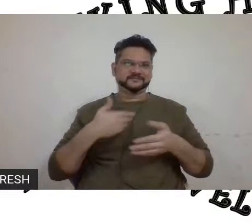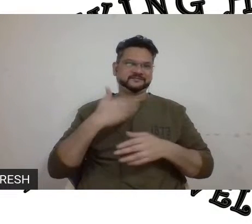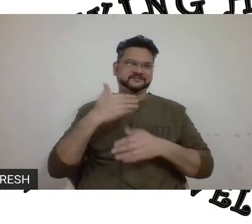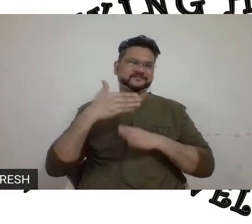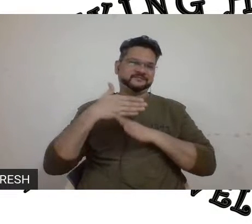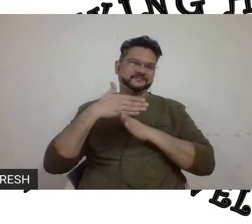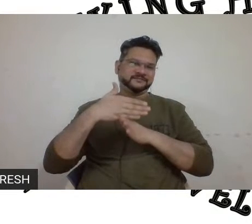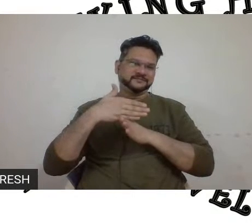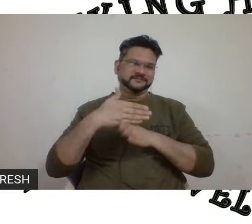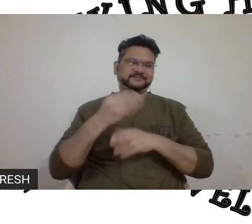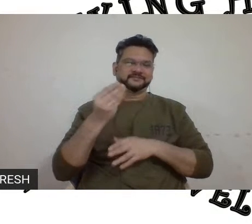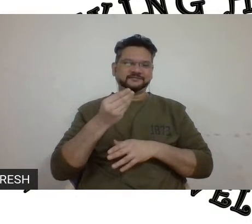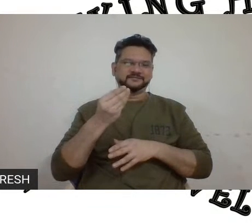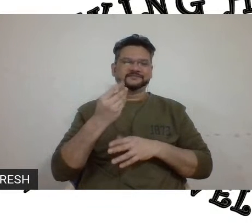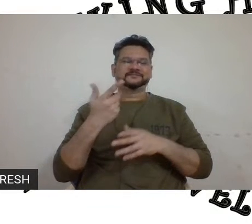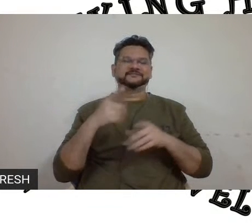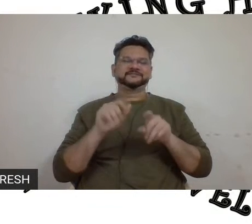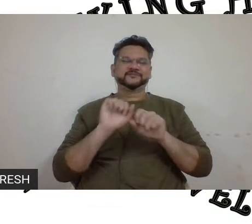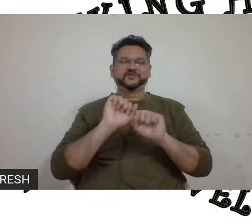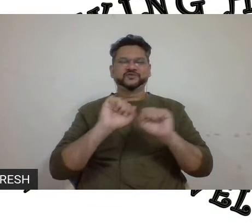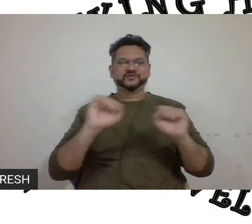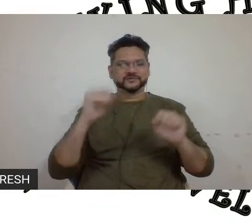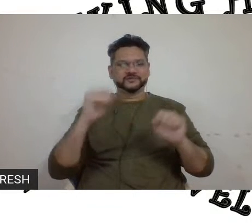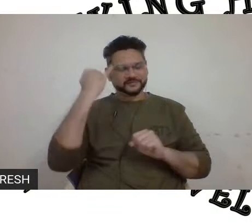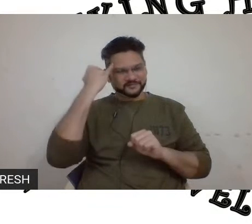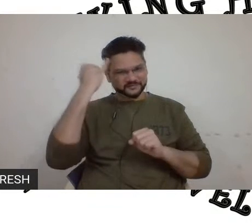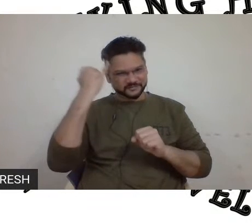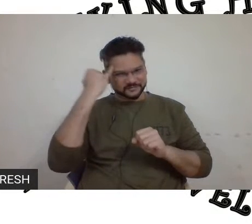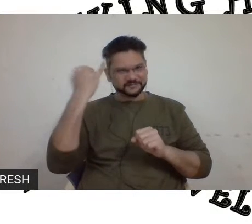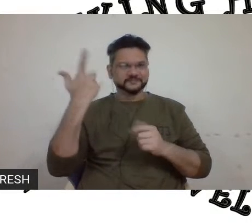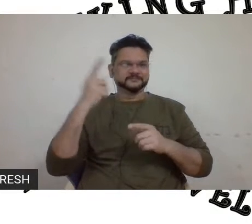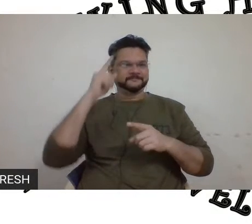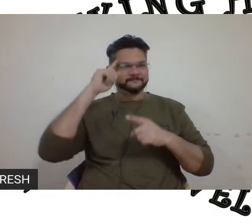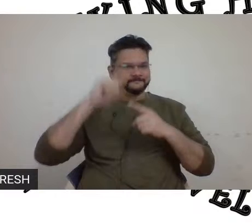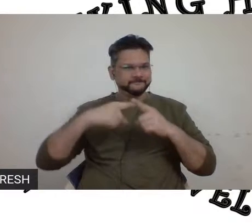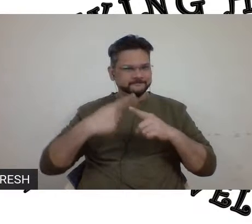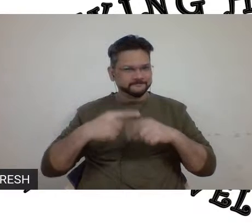some views or experiences that I have